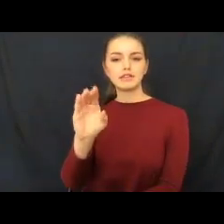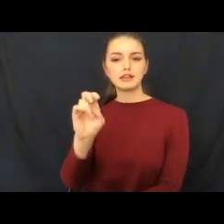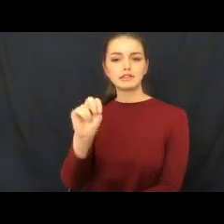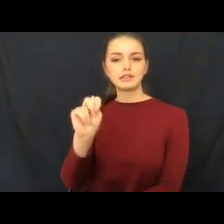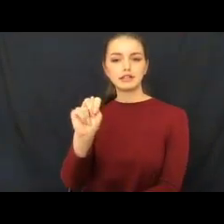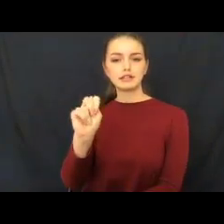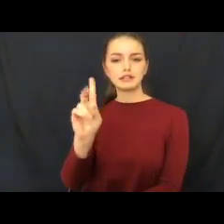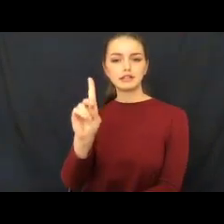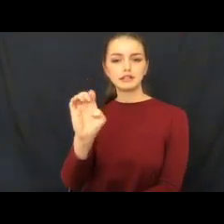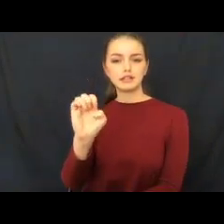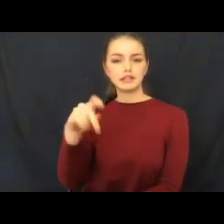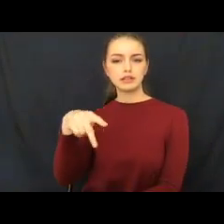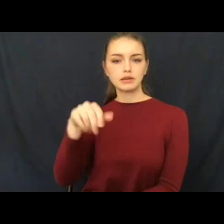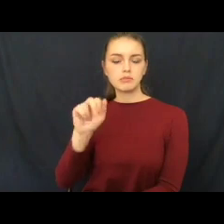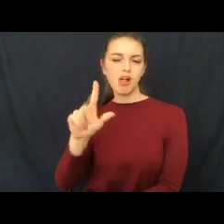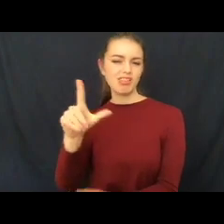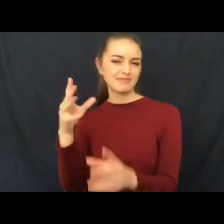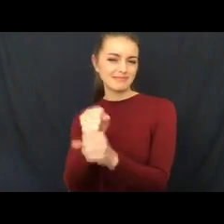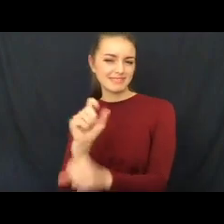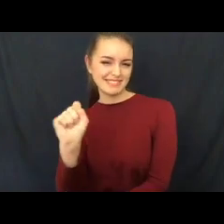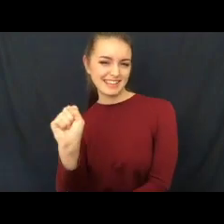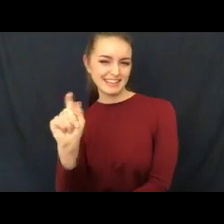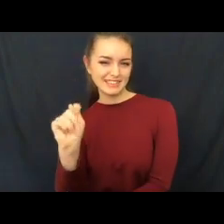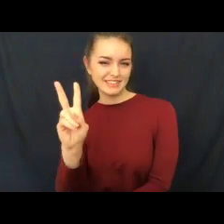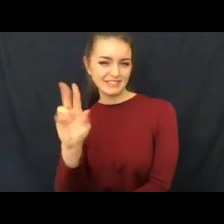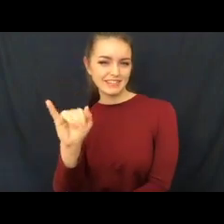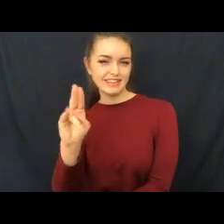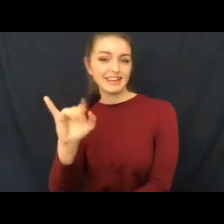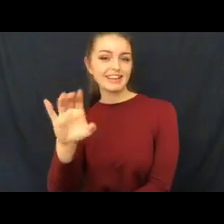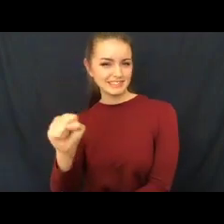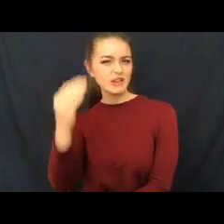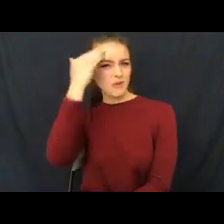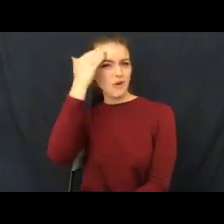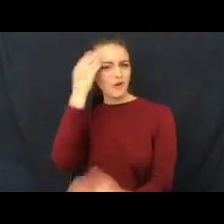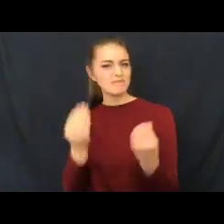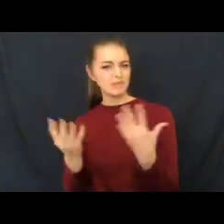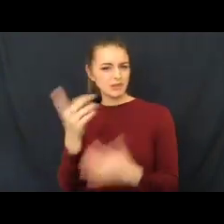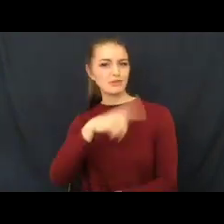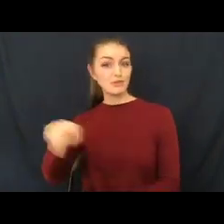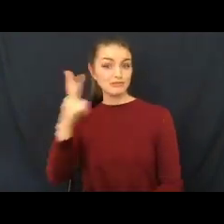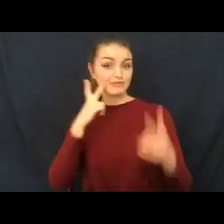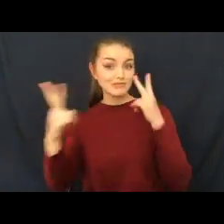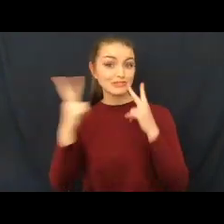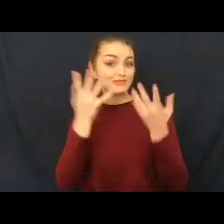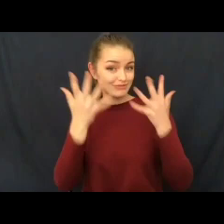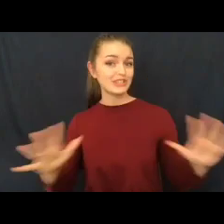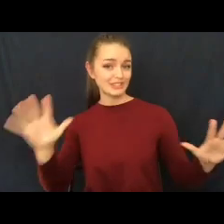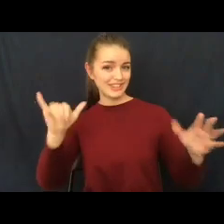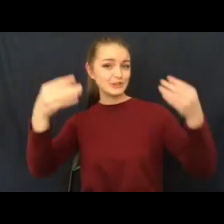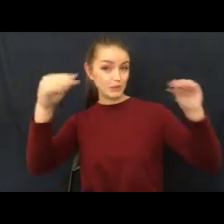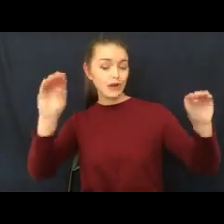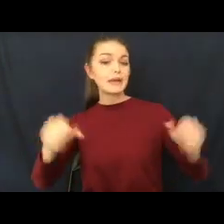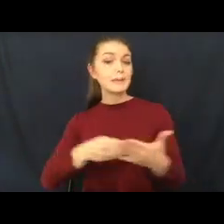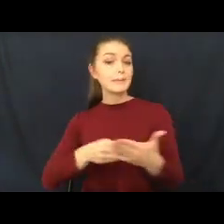can see St. Vinny's, and I know a lot of you have been, you've visited St. Vinny's. You can buy